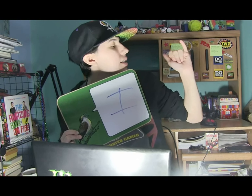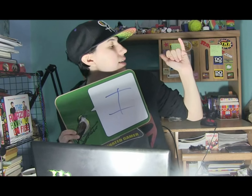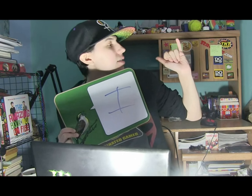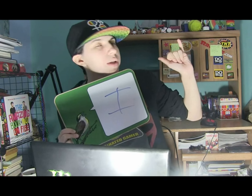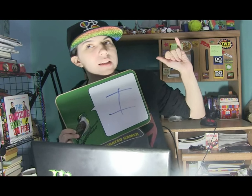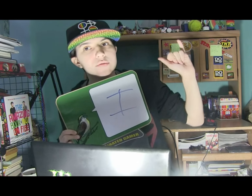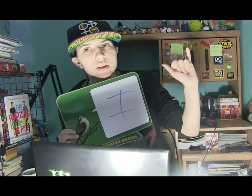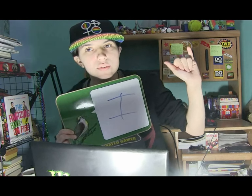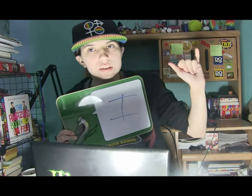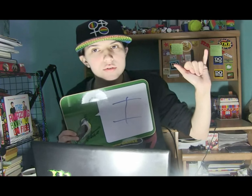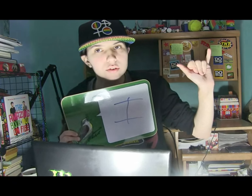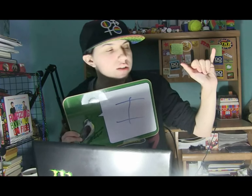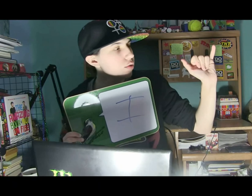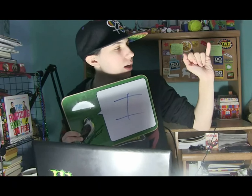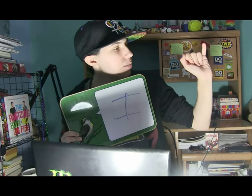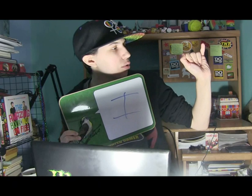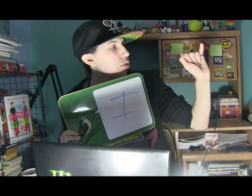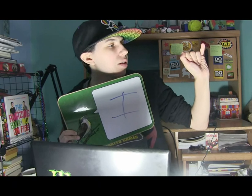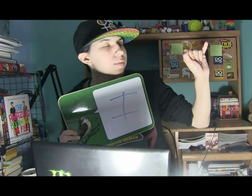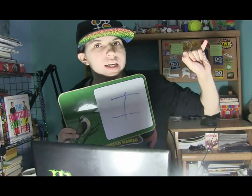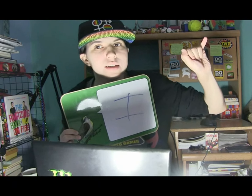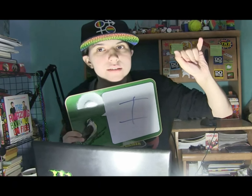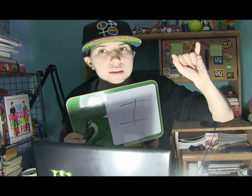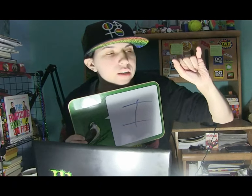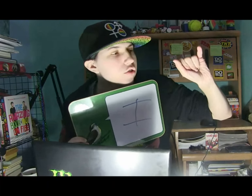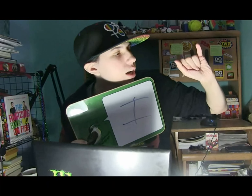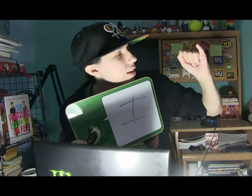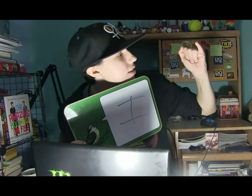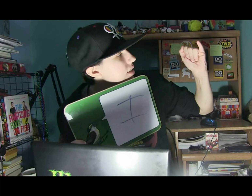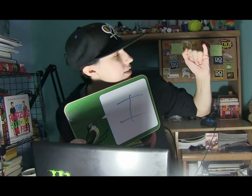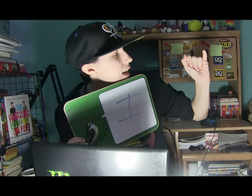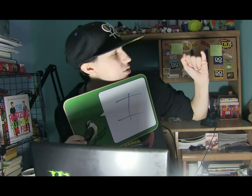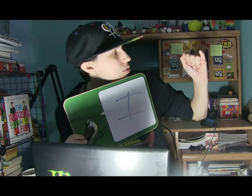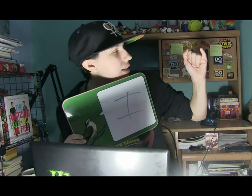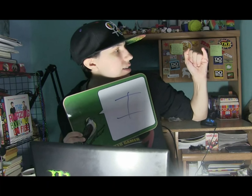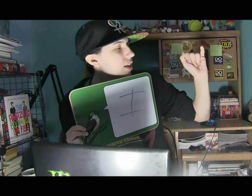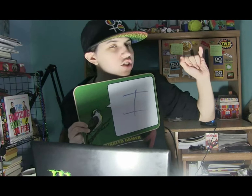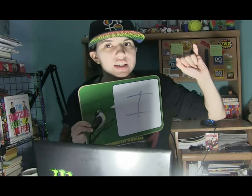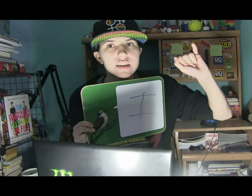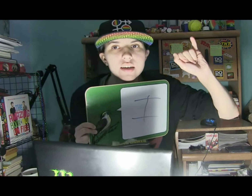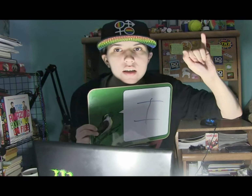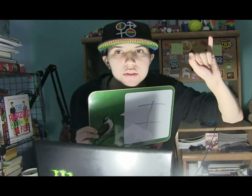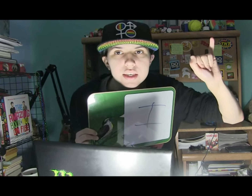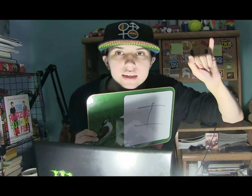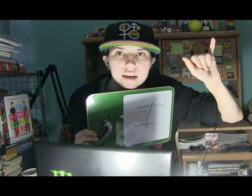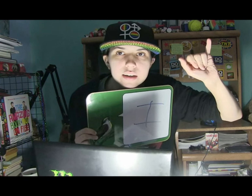index, middle, and ring fingers are on your palm. Your thumb is right on the side so that it's touching the